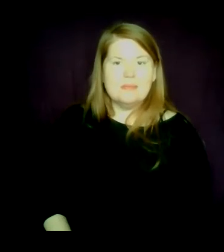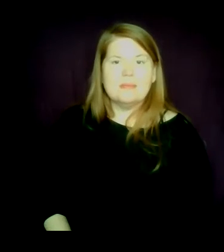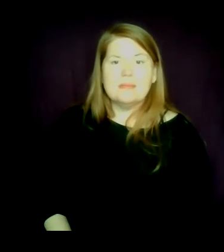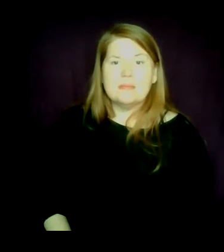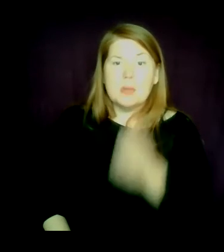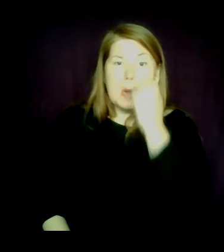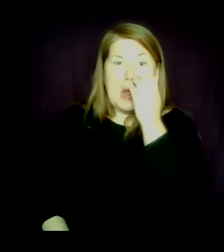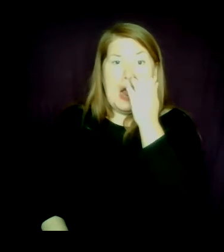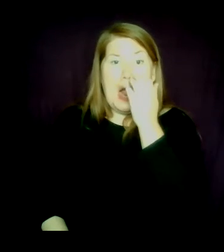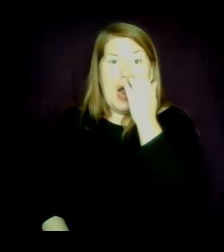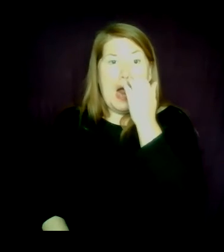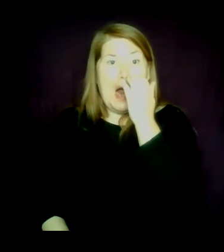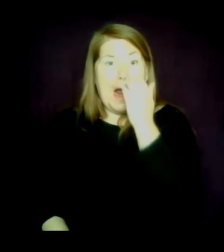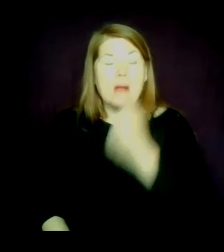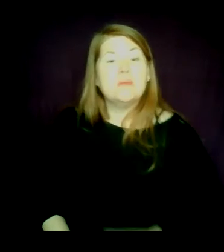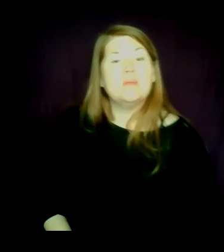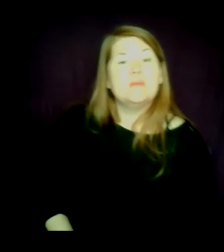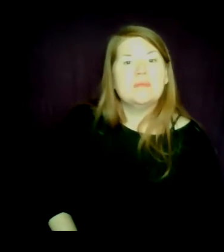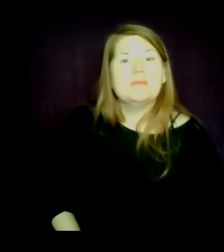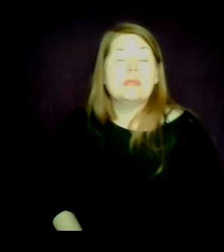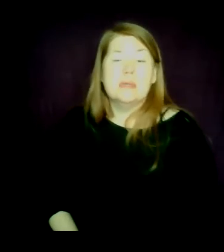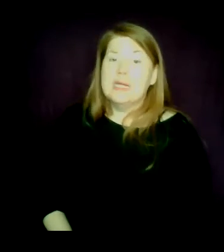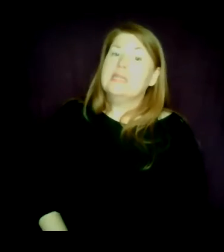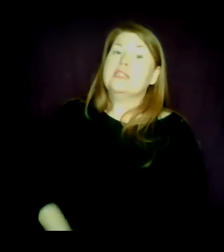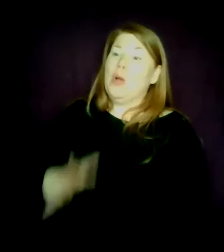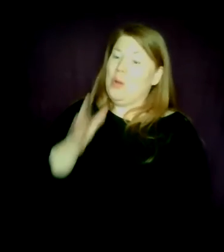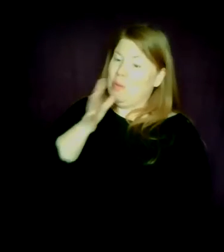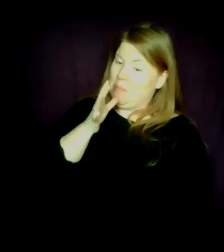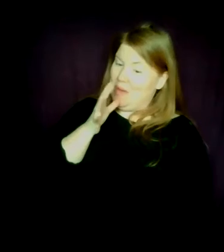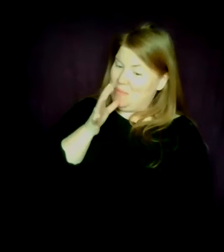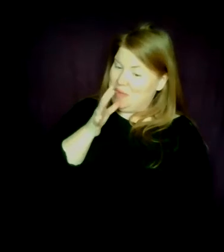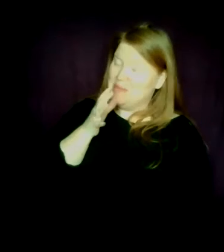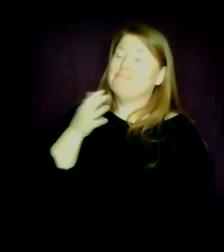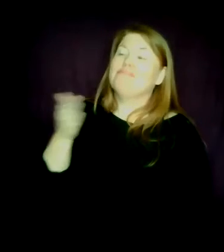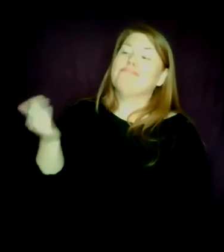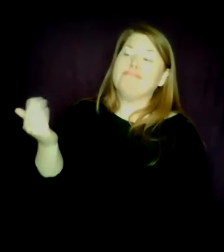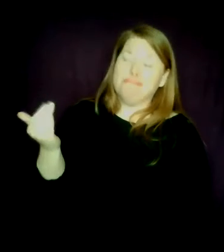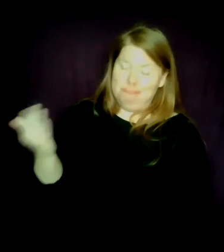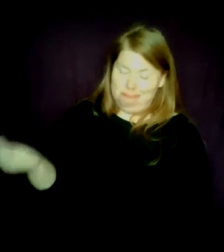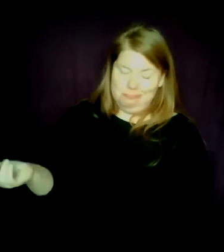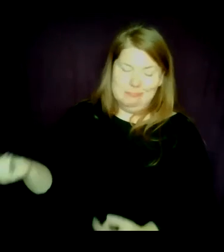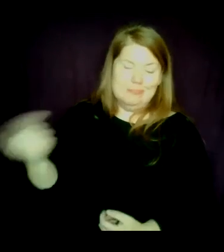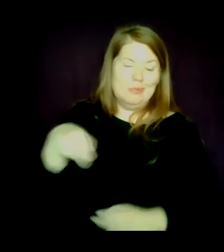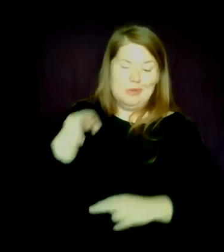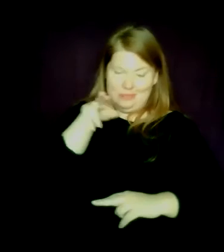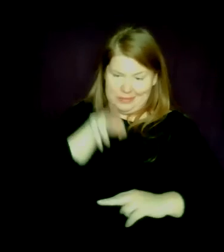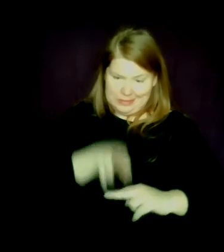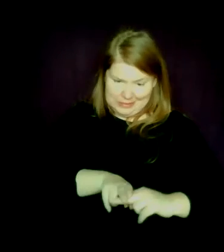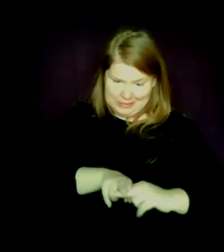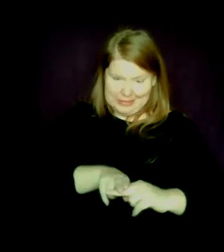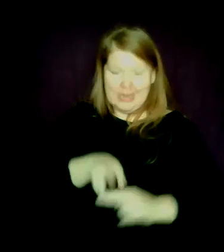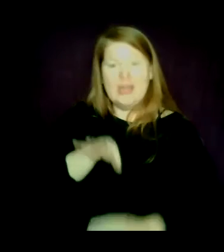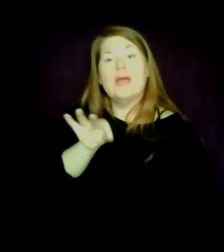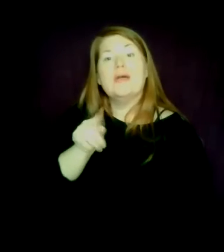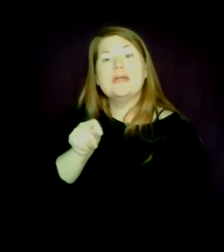Mama trims Tiffany's hair and braids it so it looks a lot like Kenya's and mine. I sit on the counter in front of Tiffany